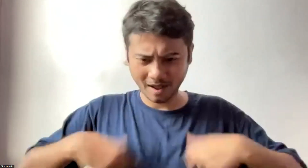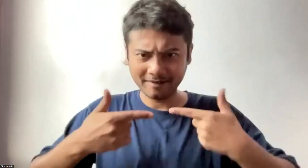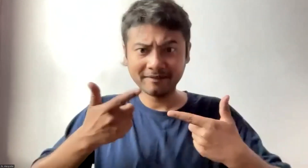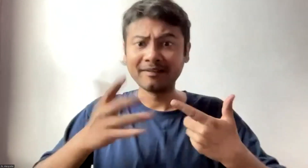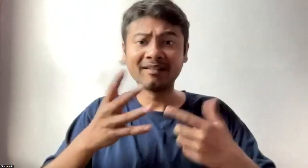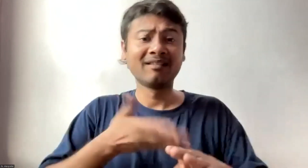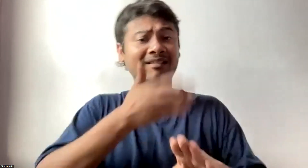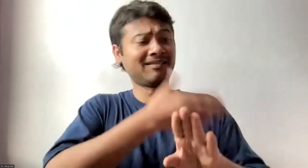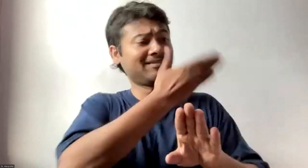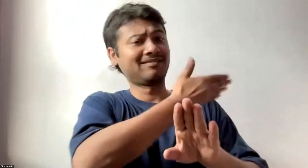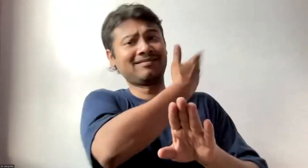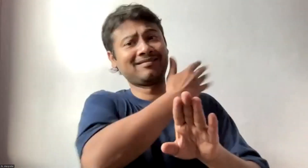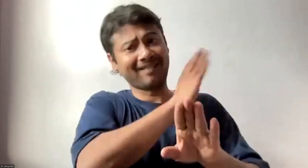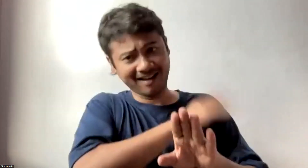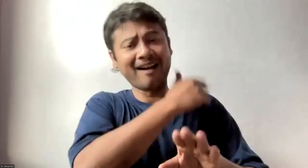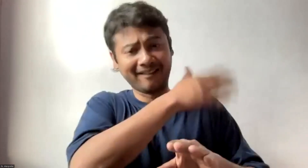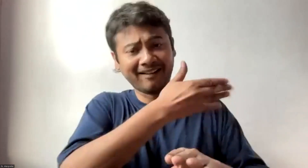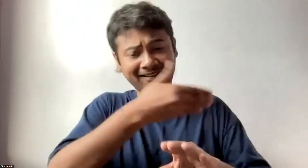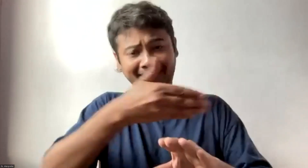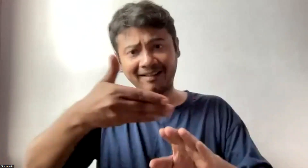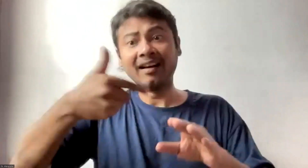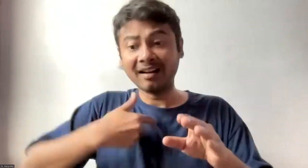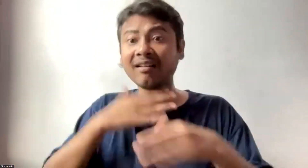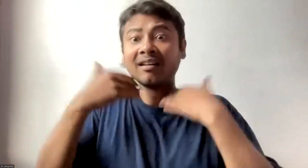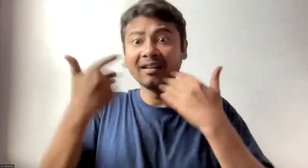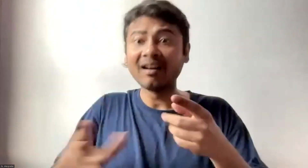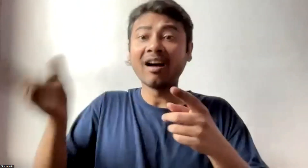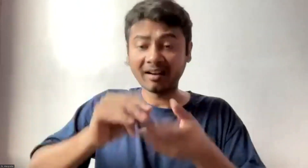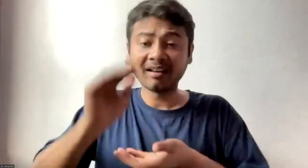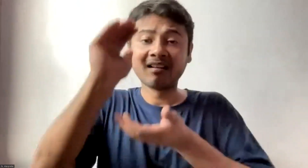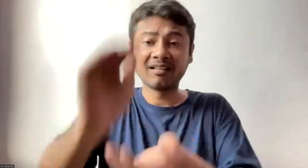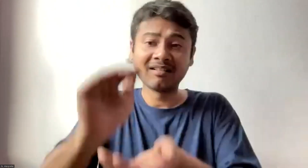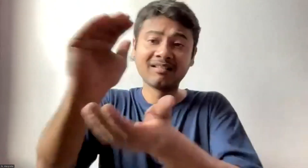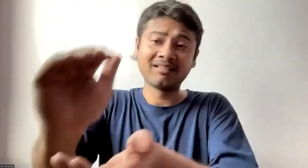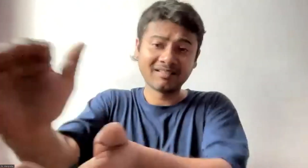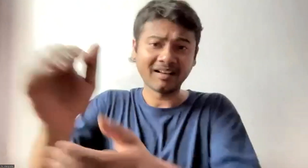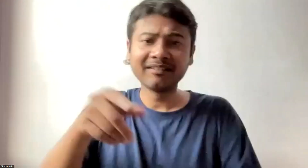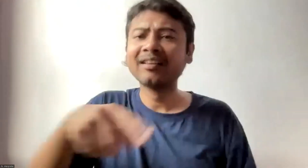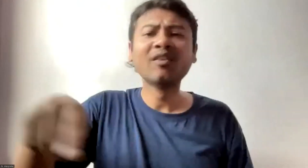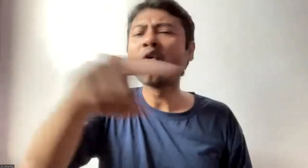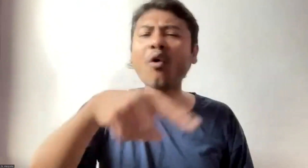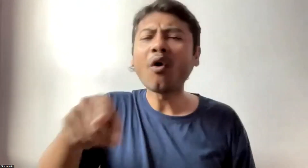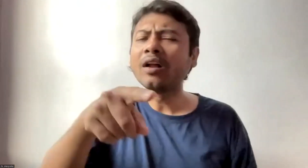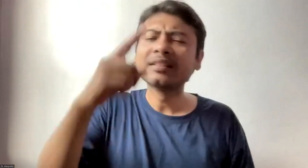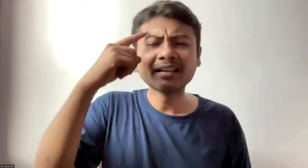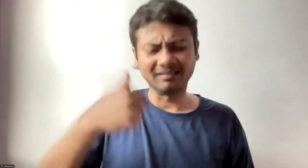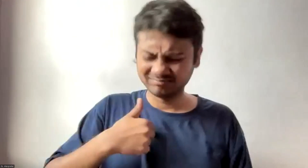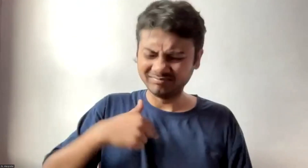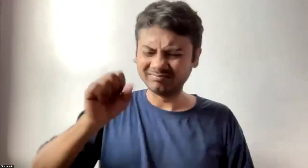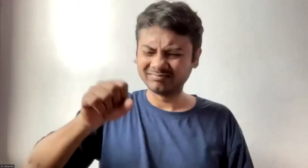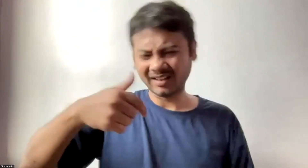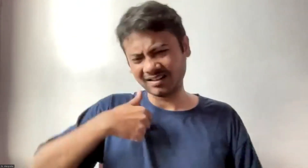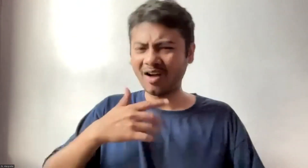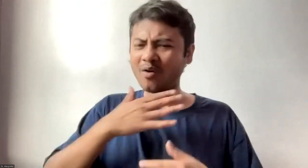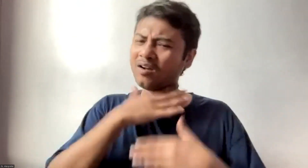So is there a guarantee that we are going to get a human birth? How many of you feel that, yes, I know I'm going to be born again as a human being? Do you